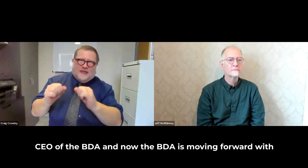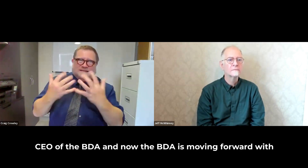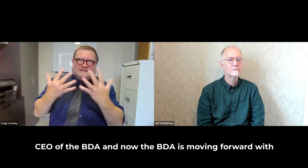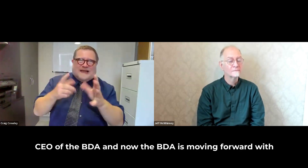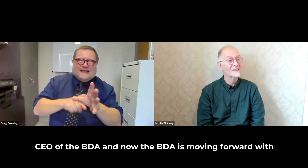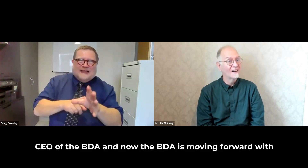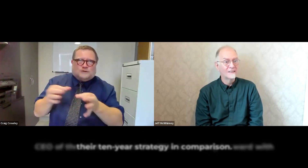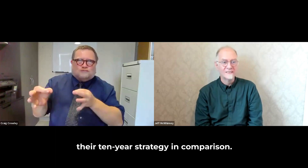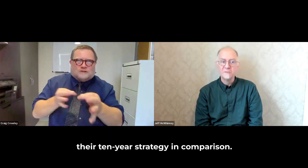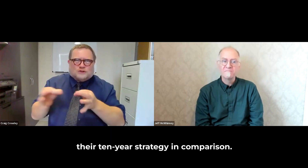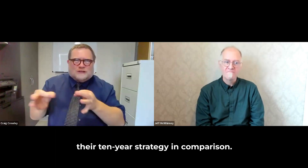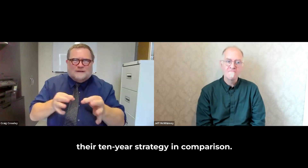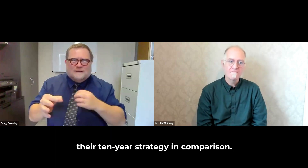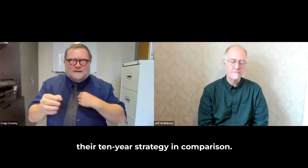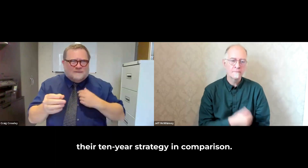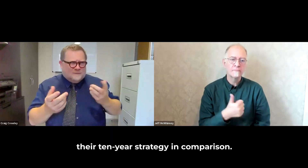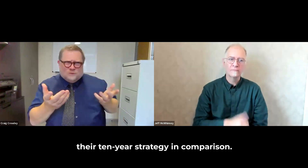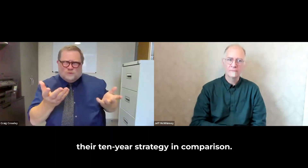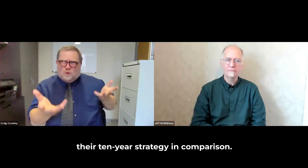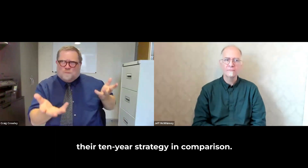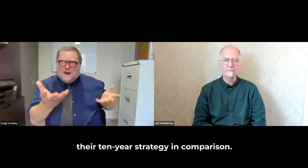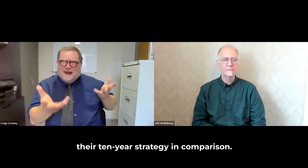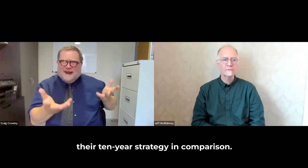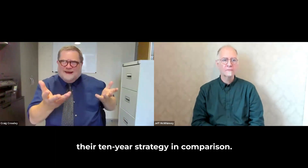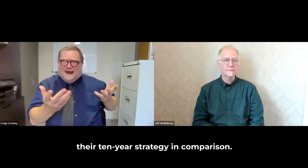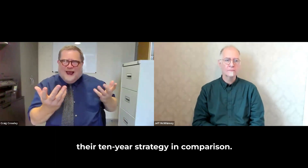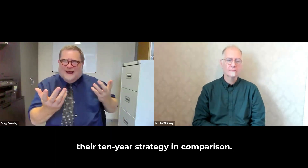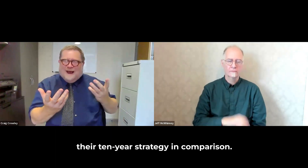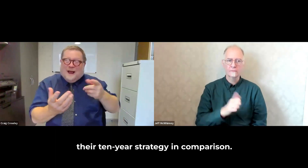is moving forward with their 10-year strategy.